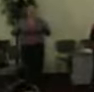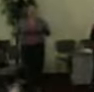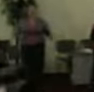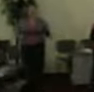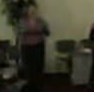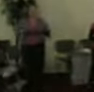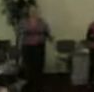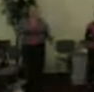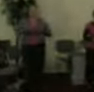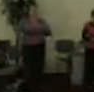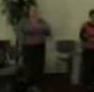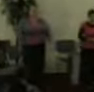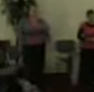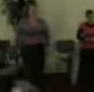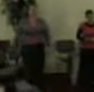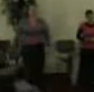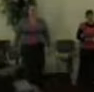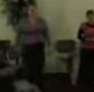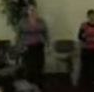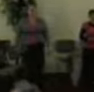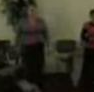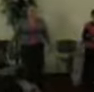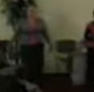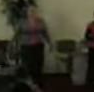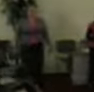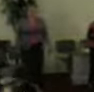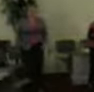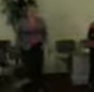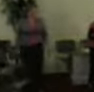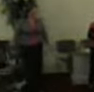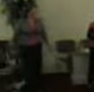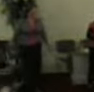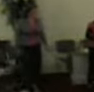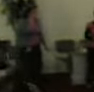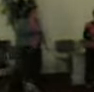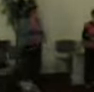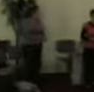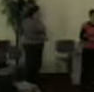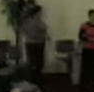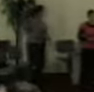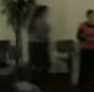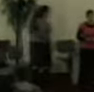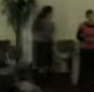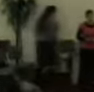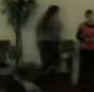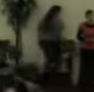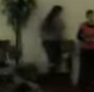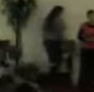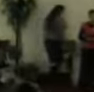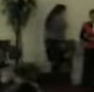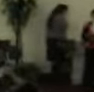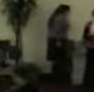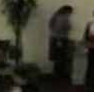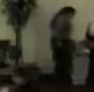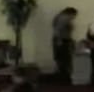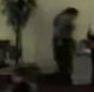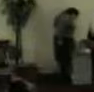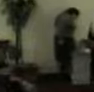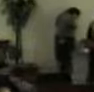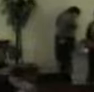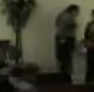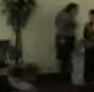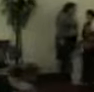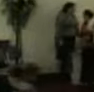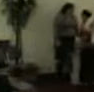God. Hallelujah, hallelujah. Praise God, hallelujah. Thank you, Jesus. Thank you,